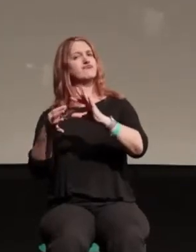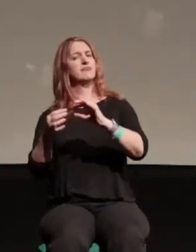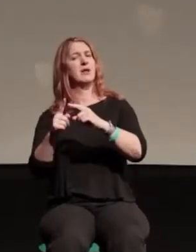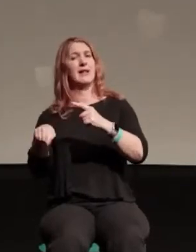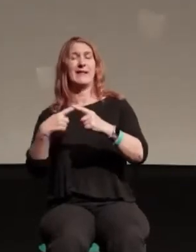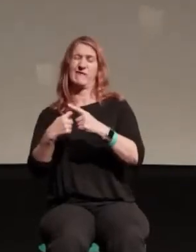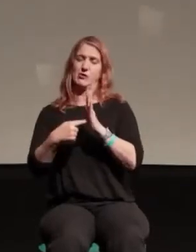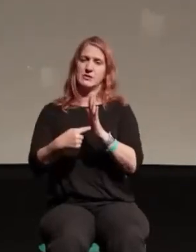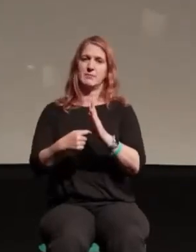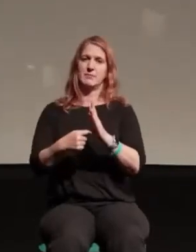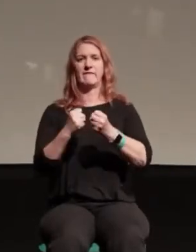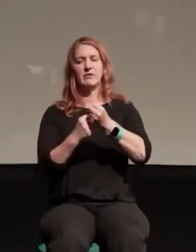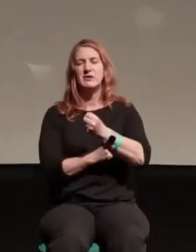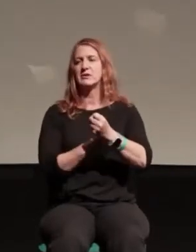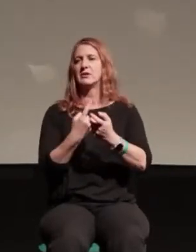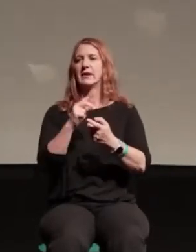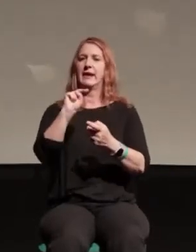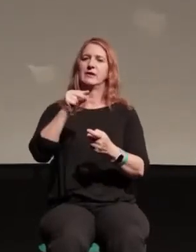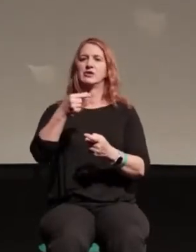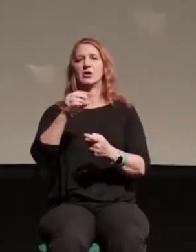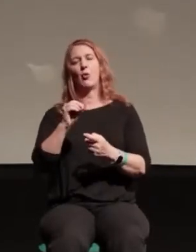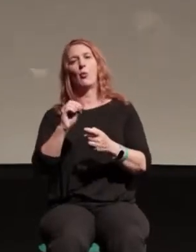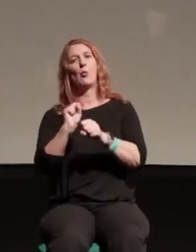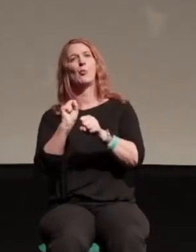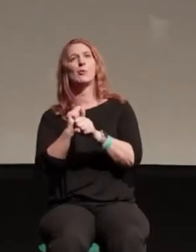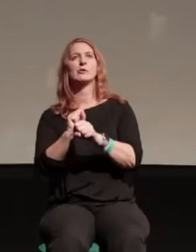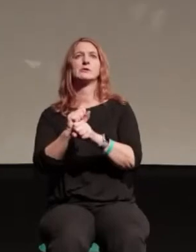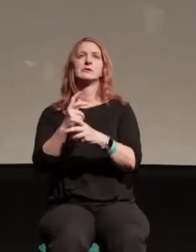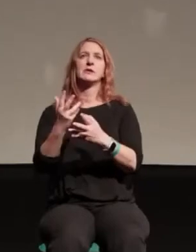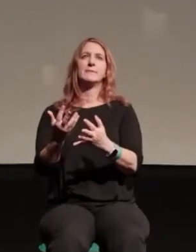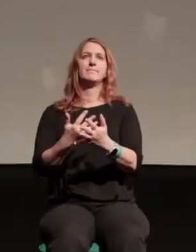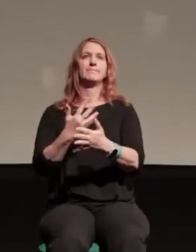a foundation, like a NGO that works in